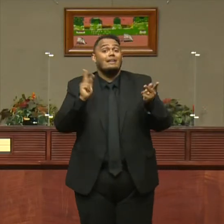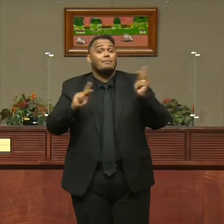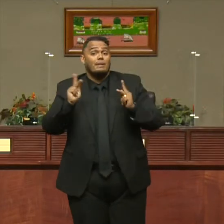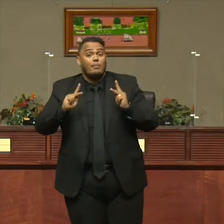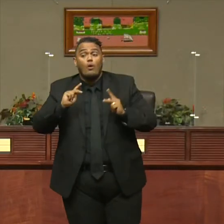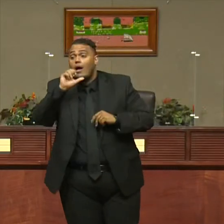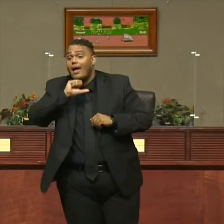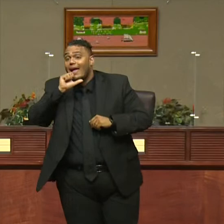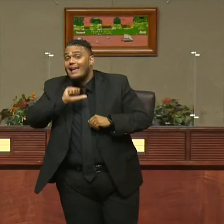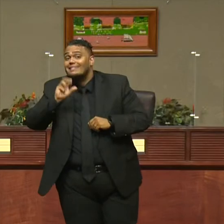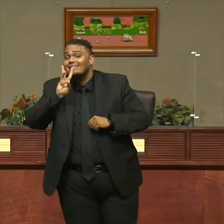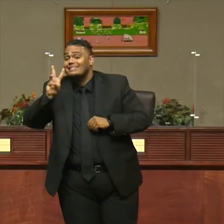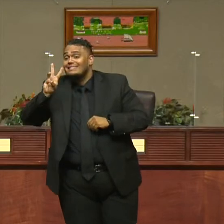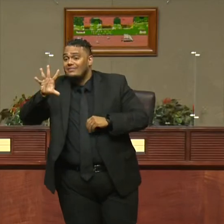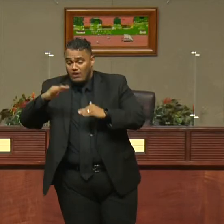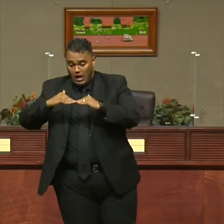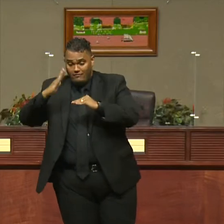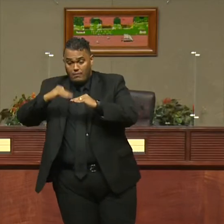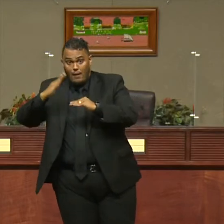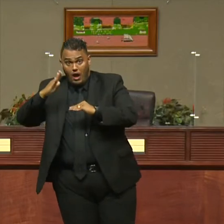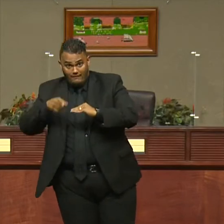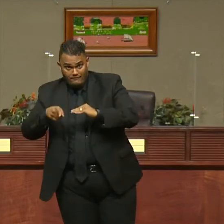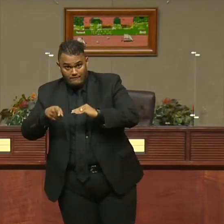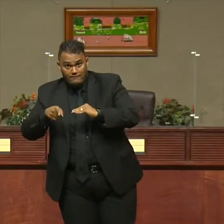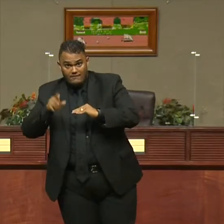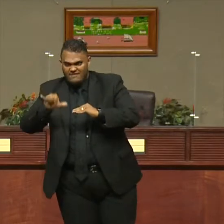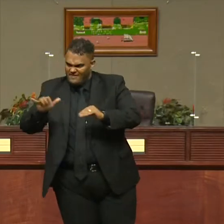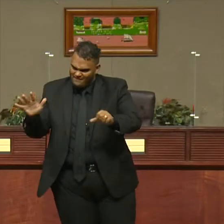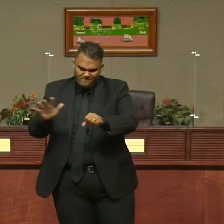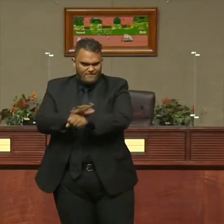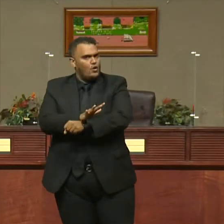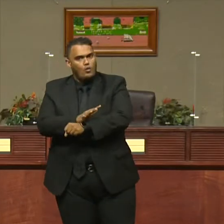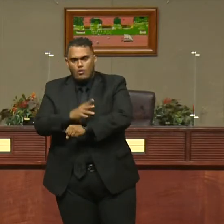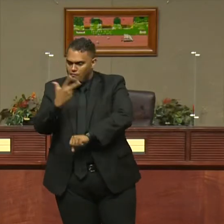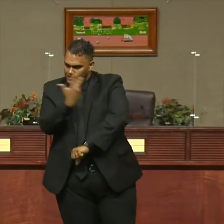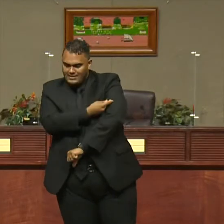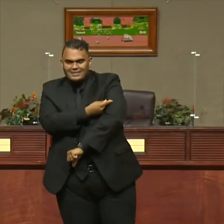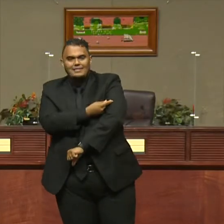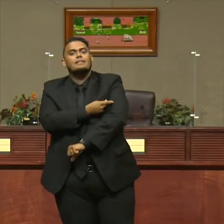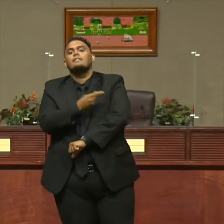series, meaning fully vaccinated, is at 76.8%.